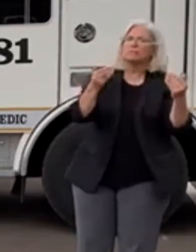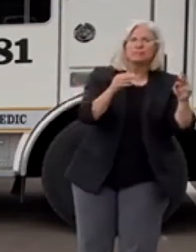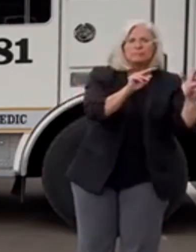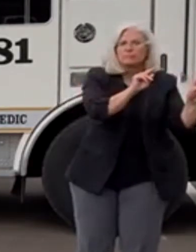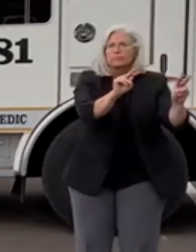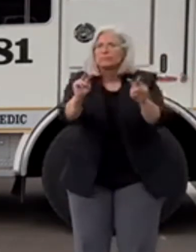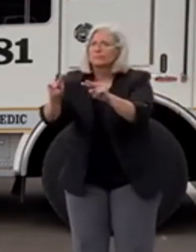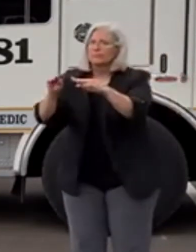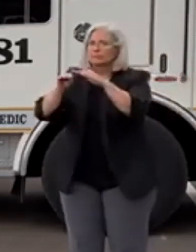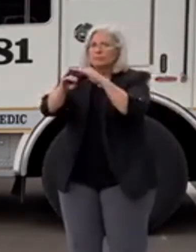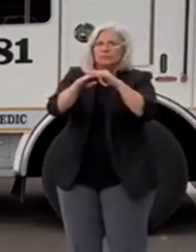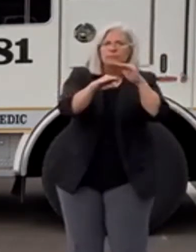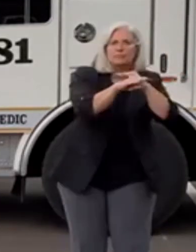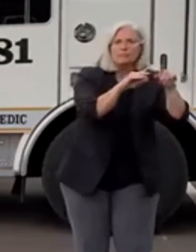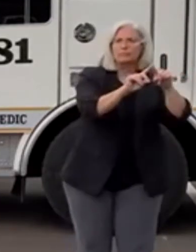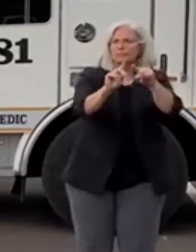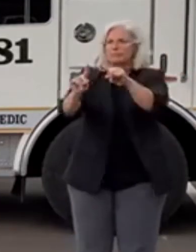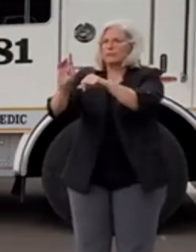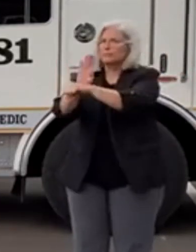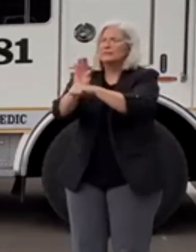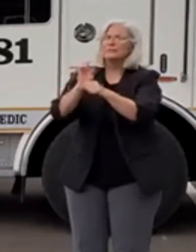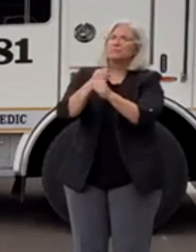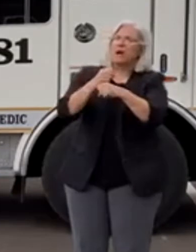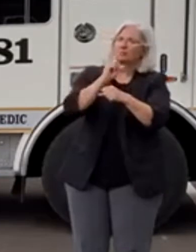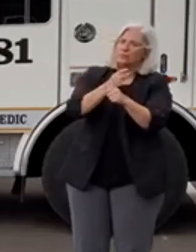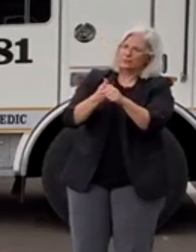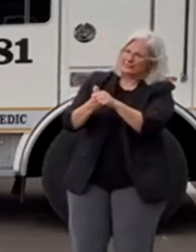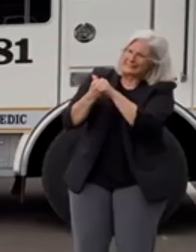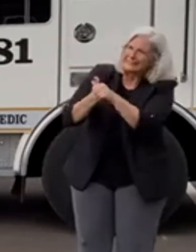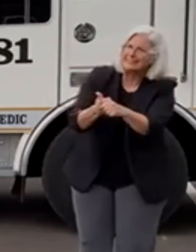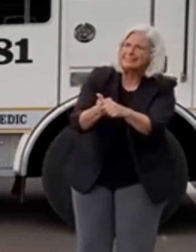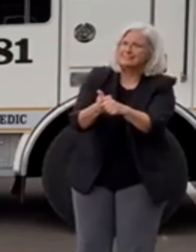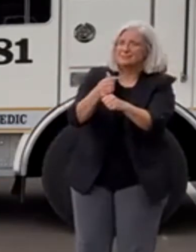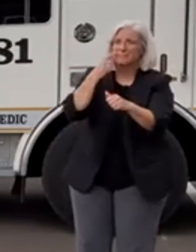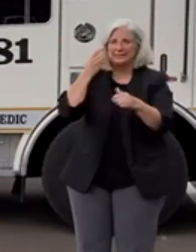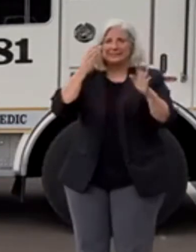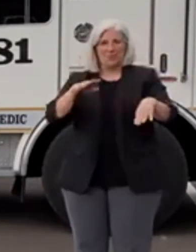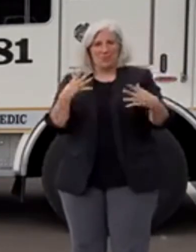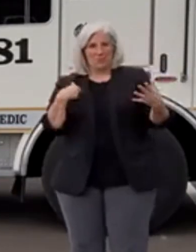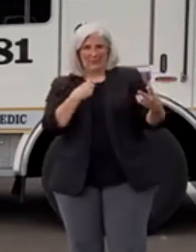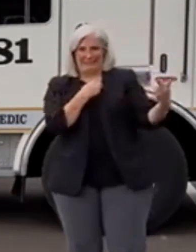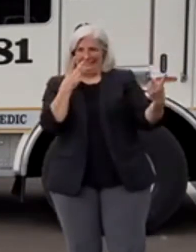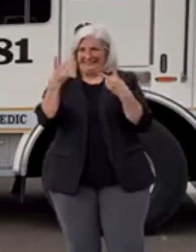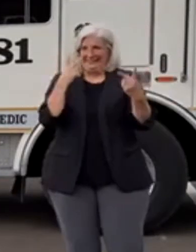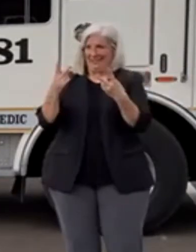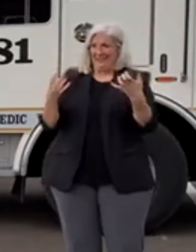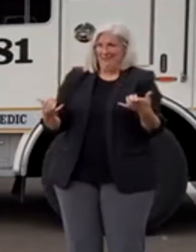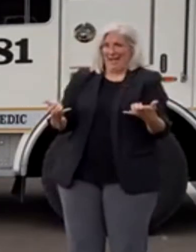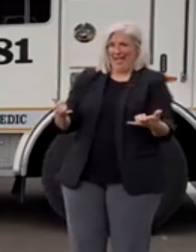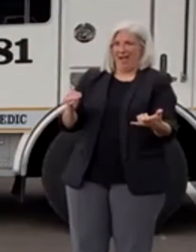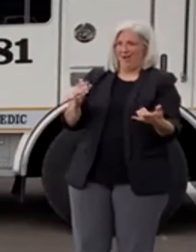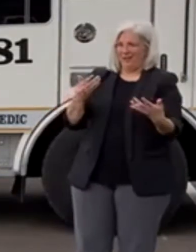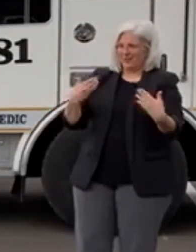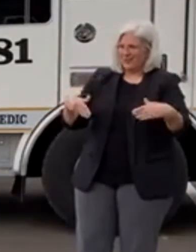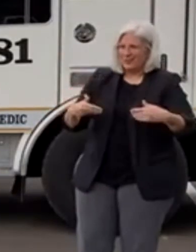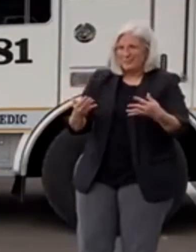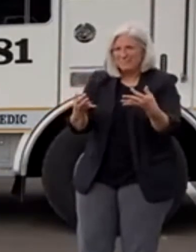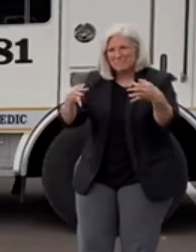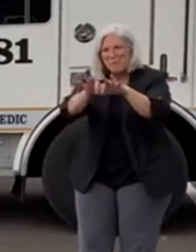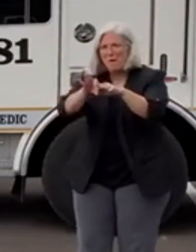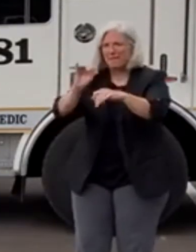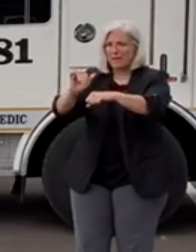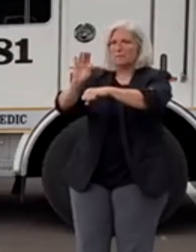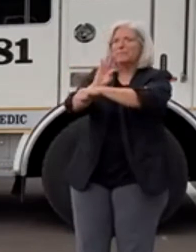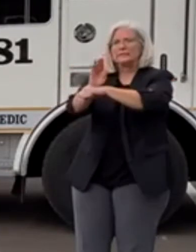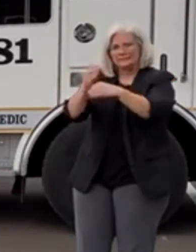to help stem some of the surge of what we're seeing right now. It is critically important that businesses that are operating have